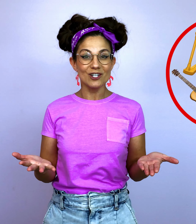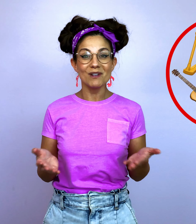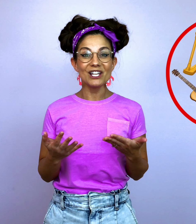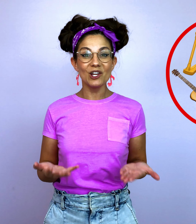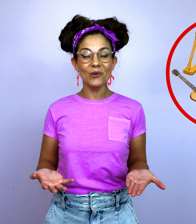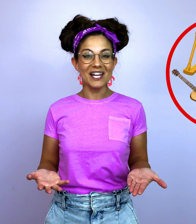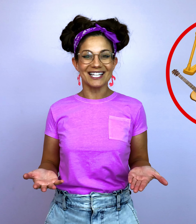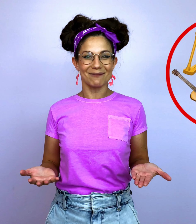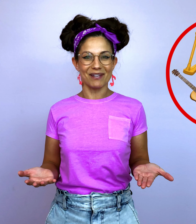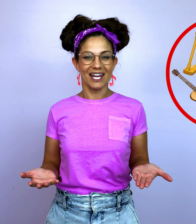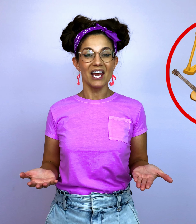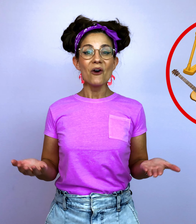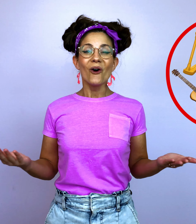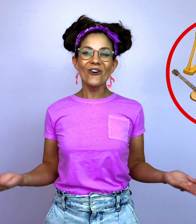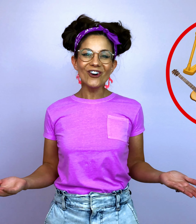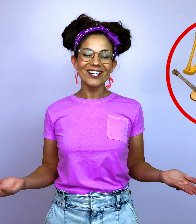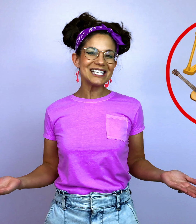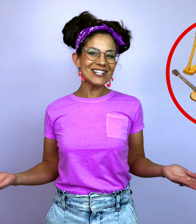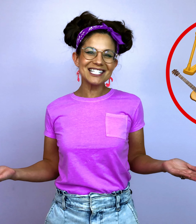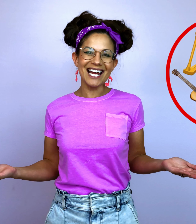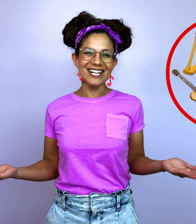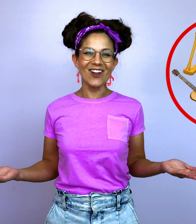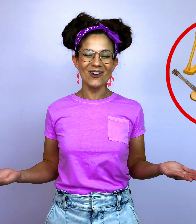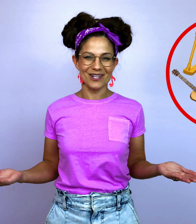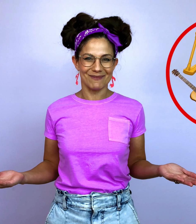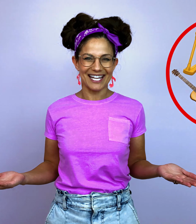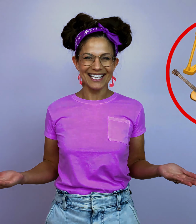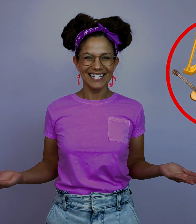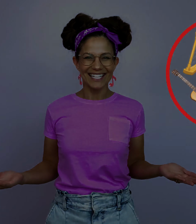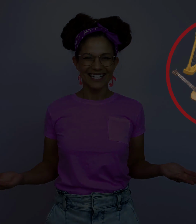instrument you would like to play, or you can sing along with me.